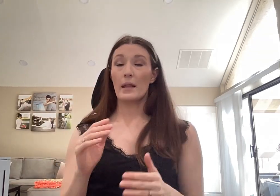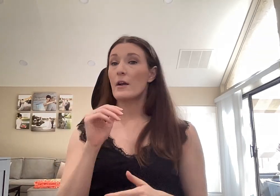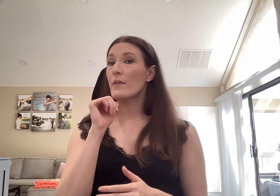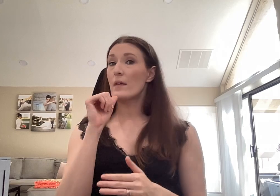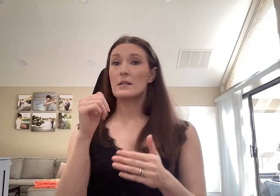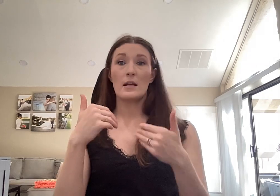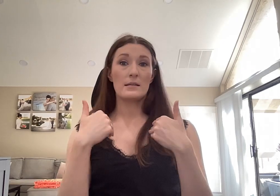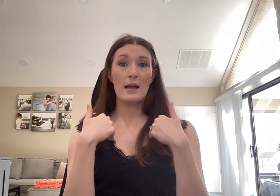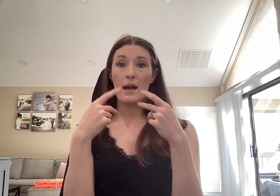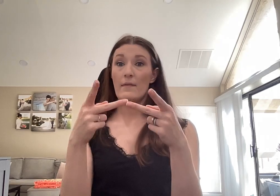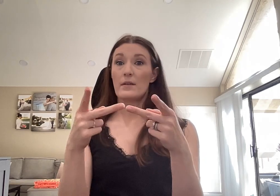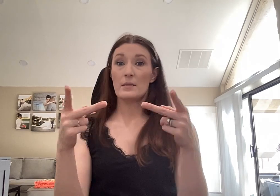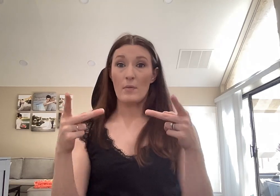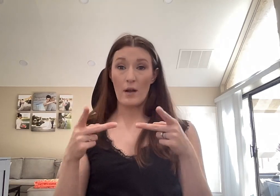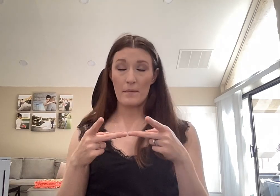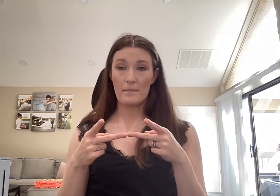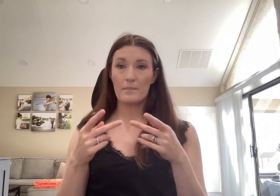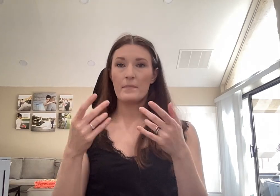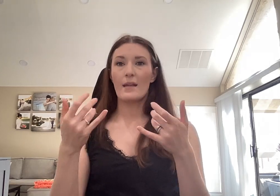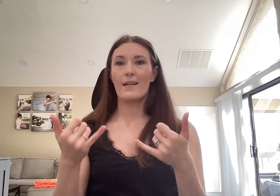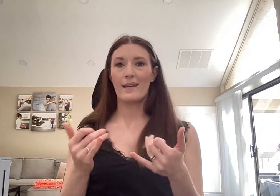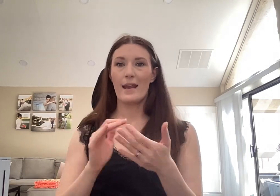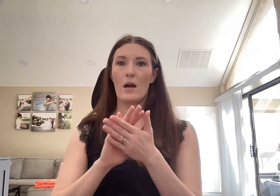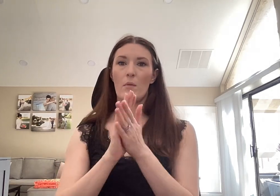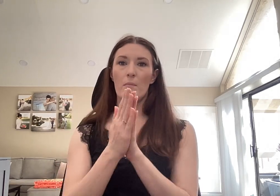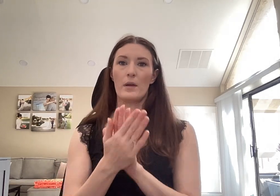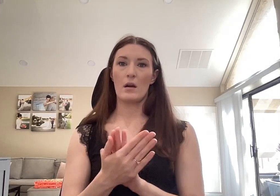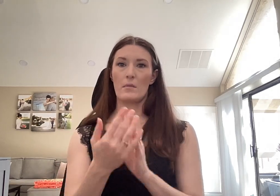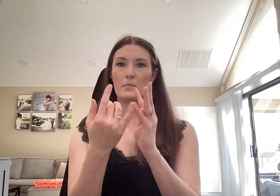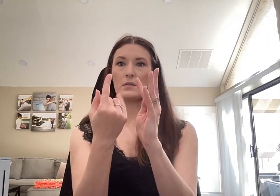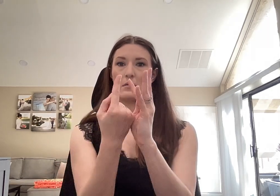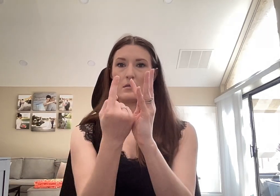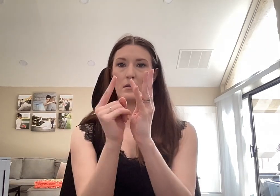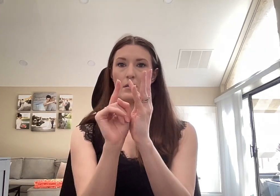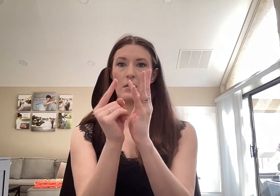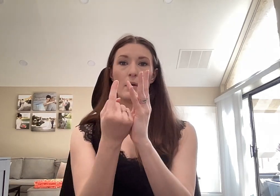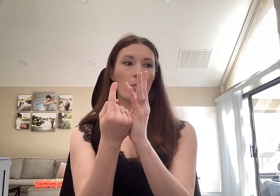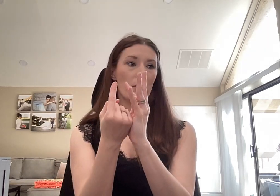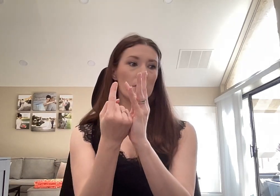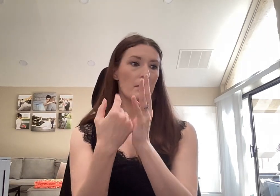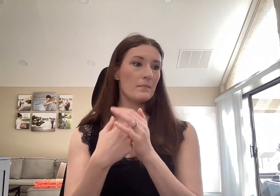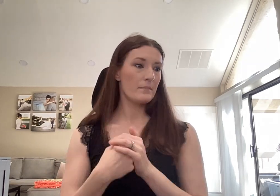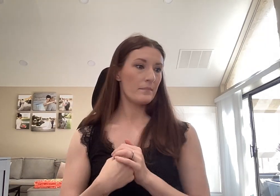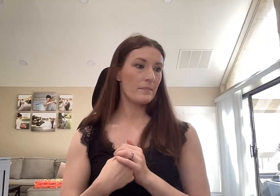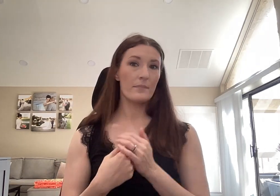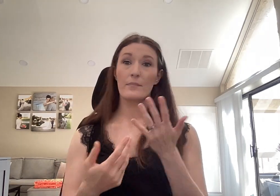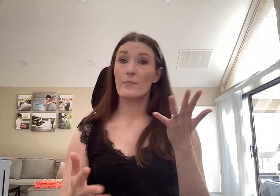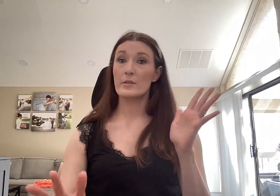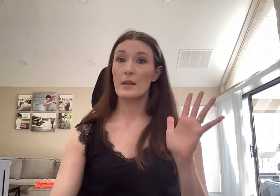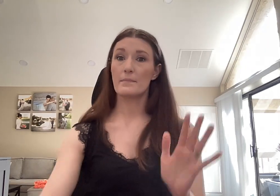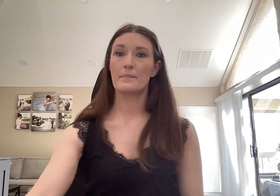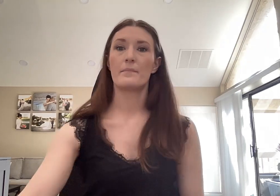player that doesn't have a spot now becomes the middle person. Okay.